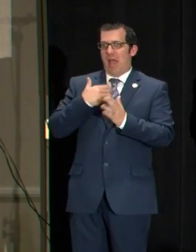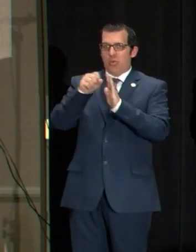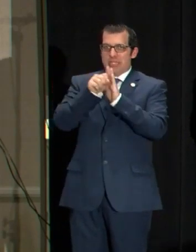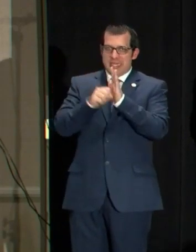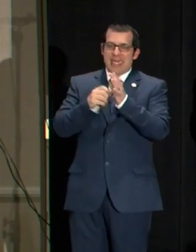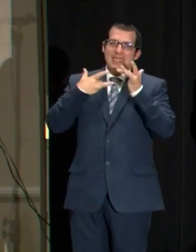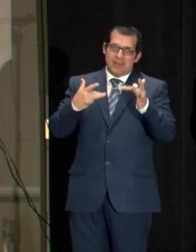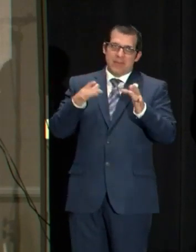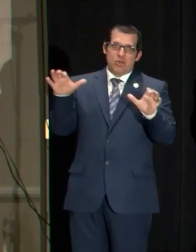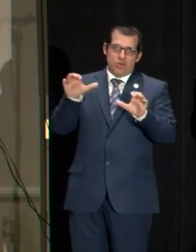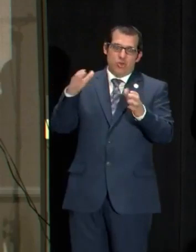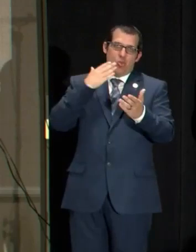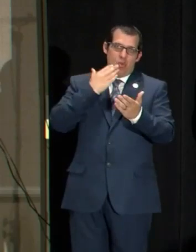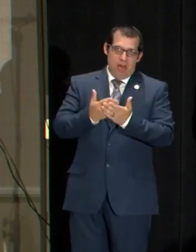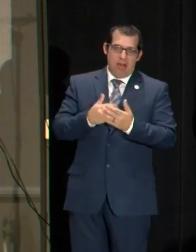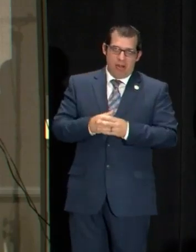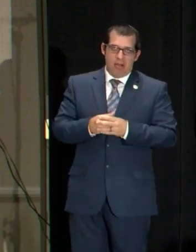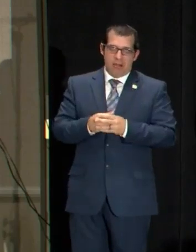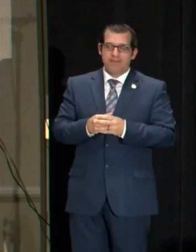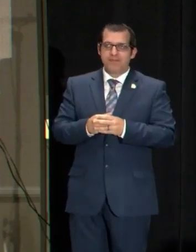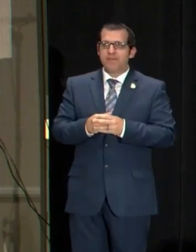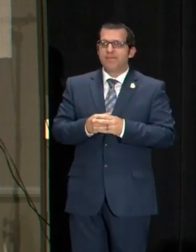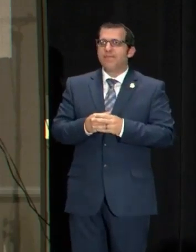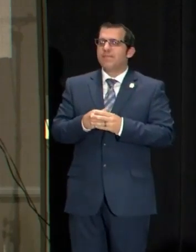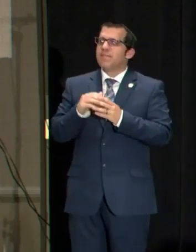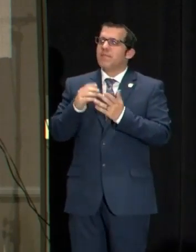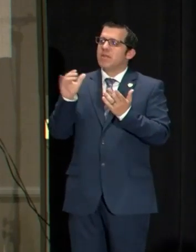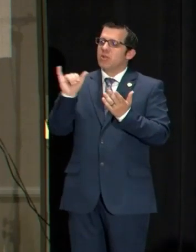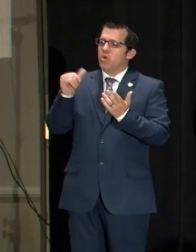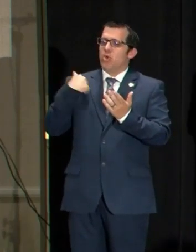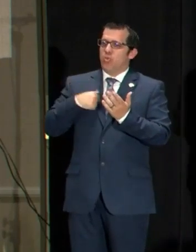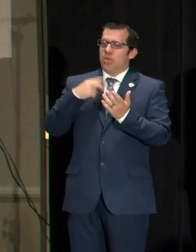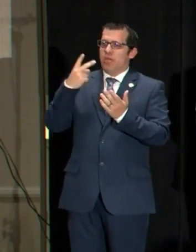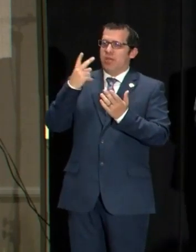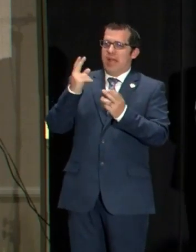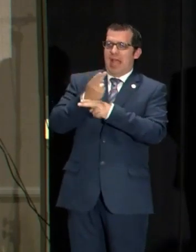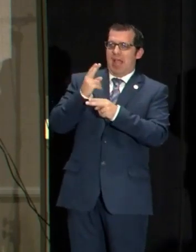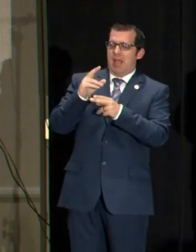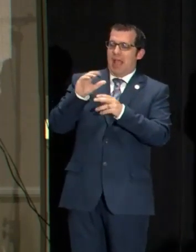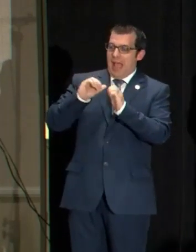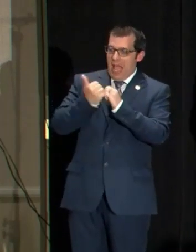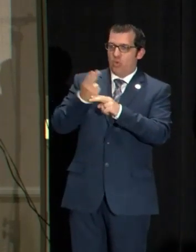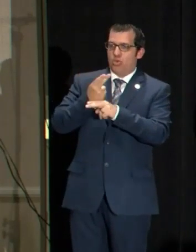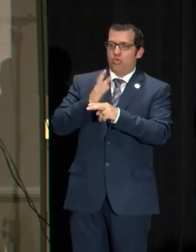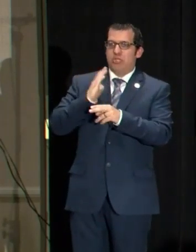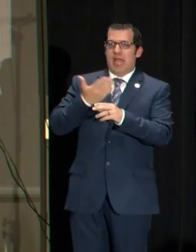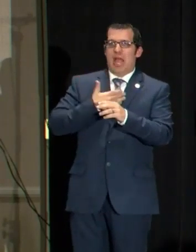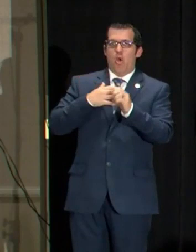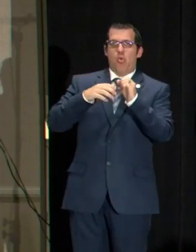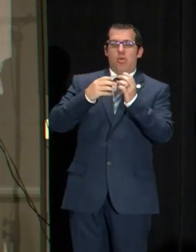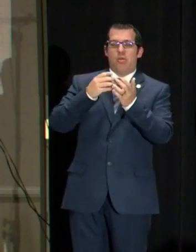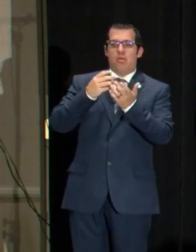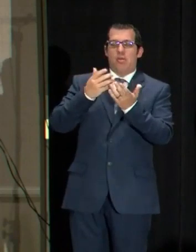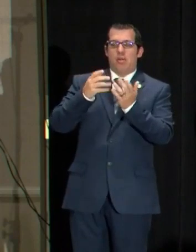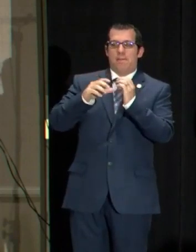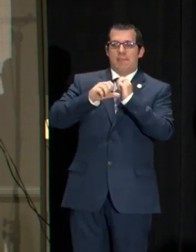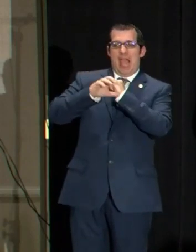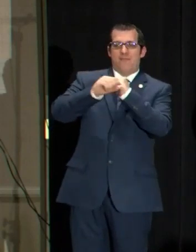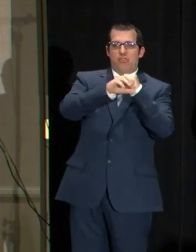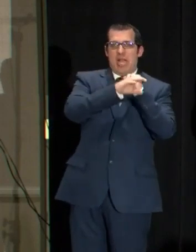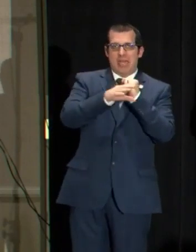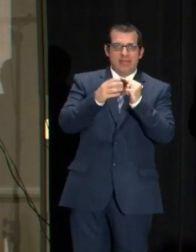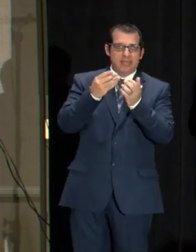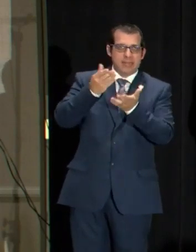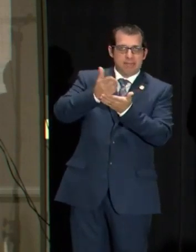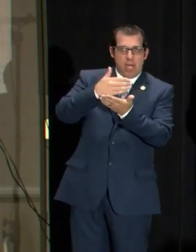that. But we also look at how do we use our advertising dollars? Can we put some more in the Latino community and